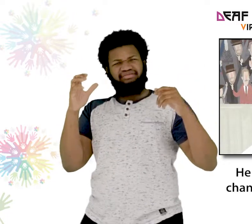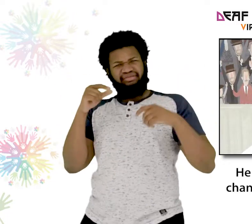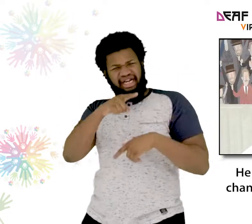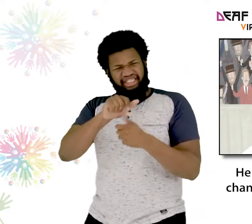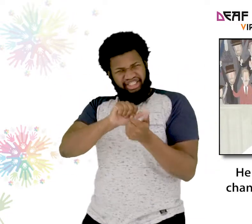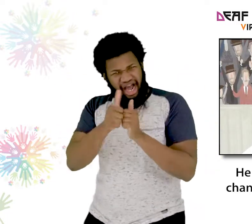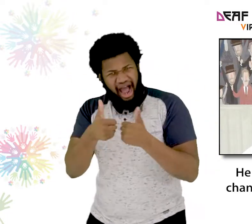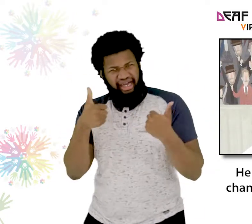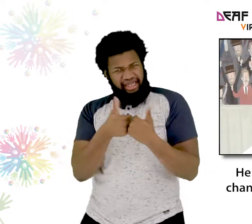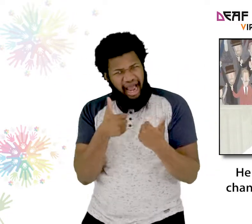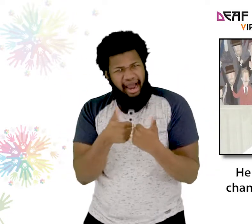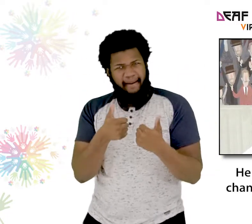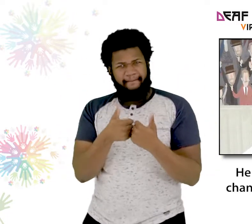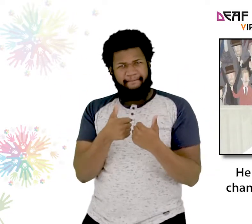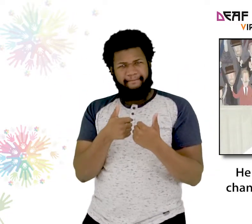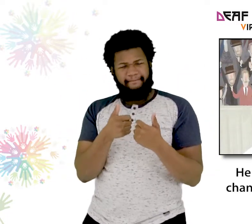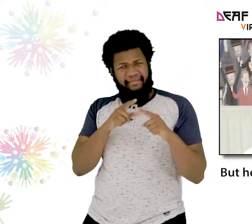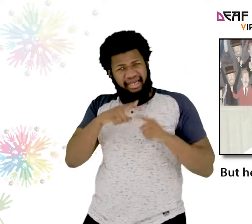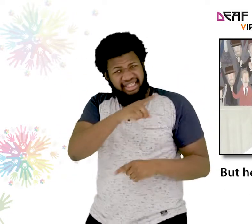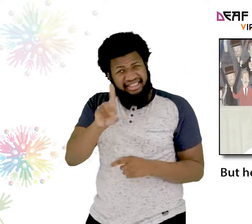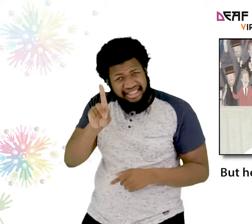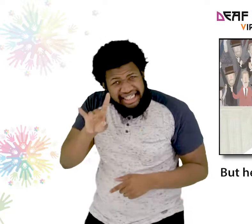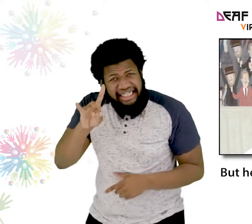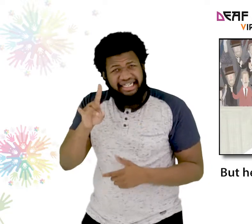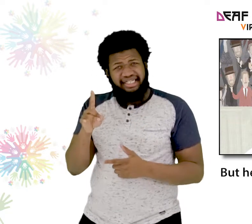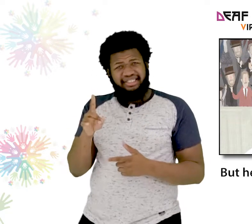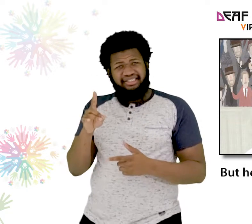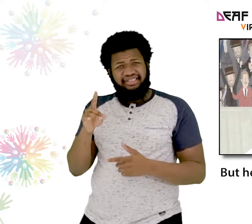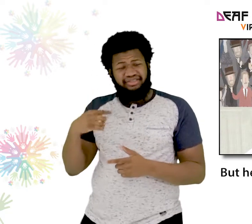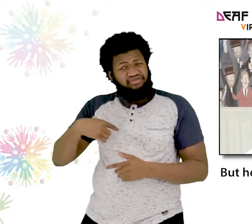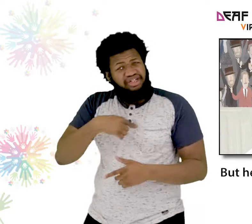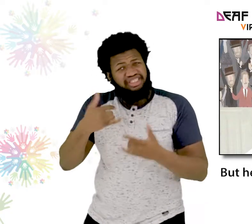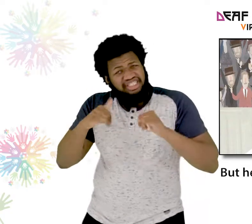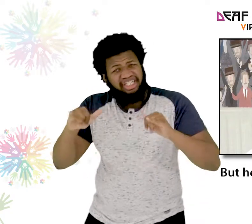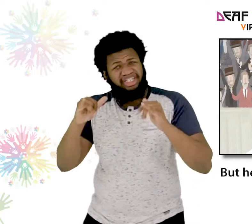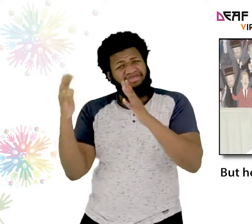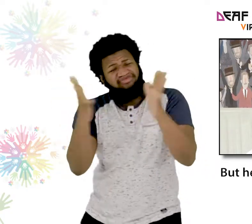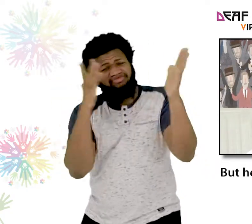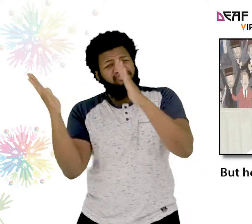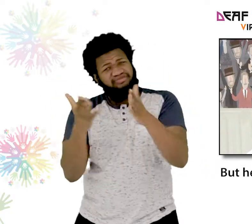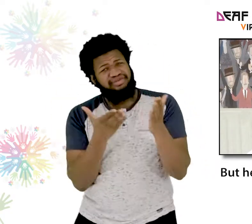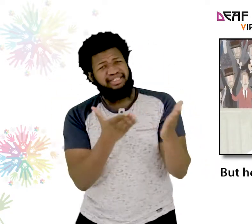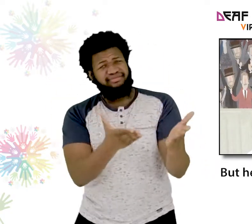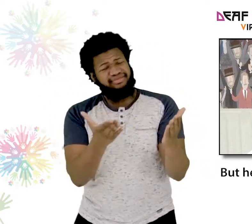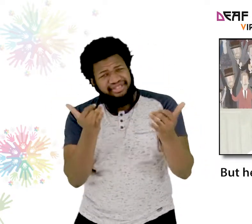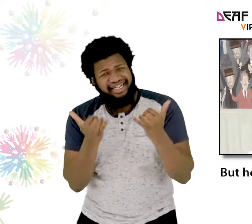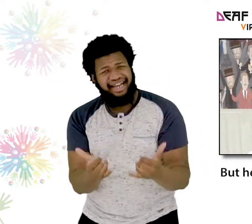change how the game was played. But he did. And we still cheer him today.